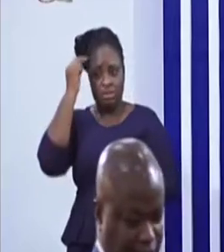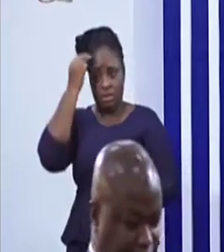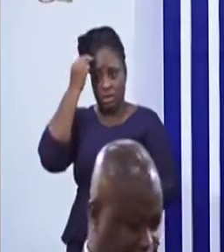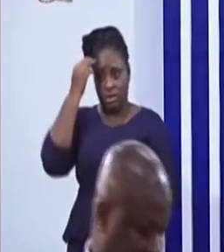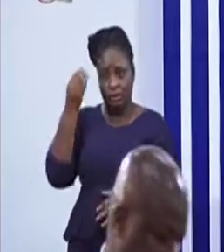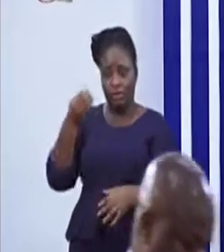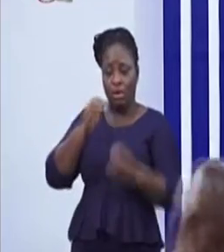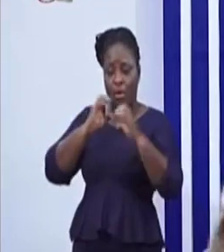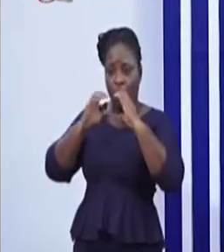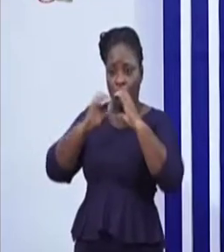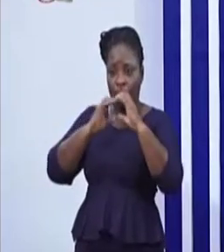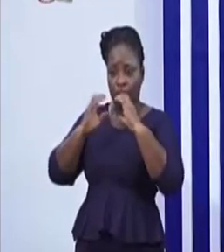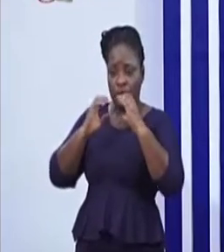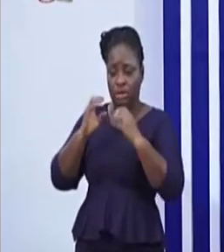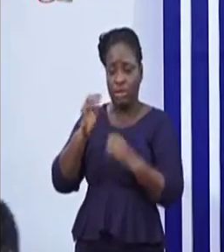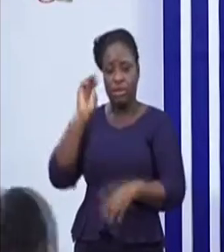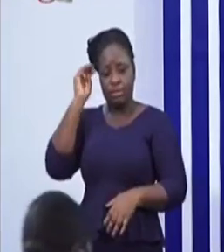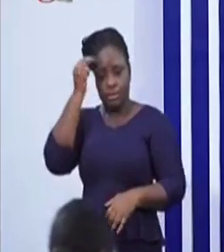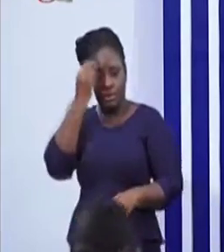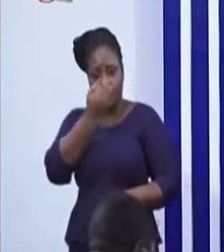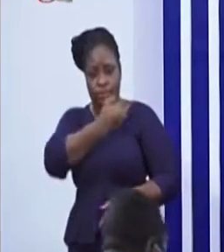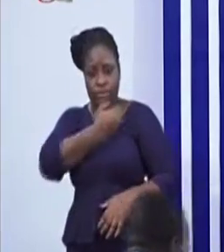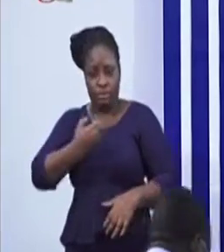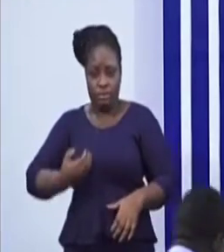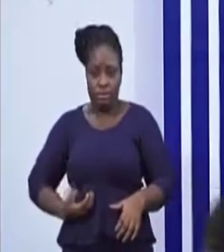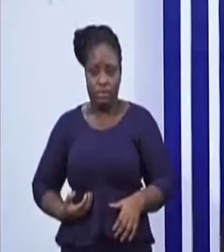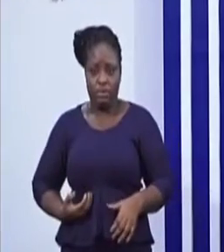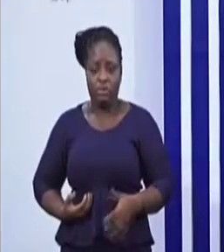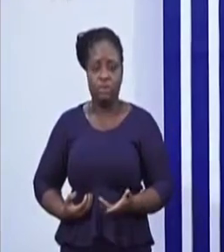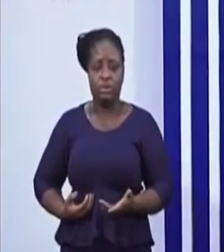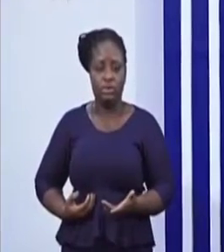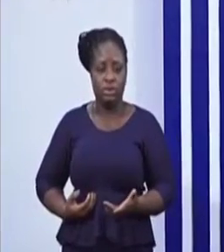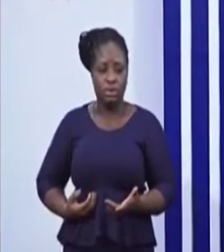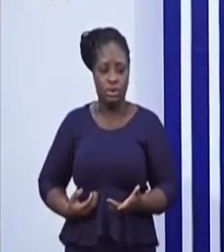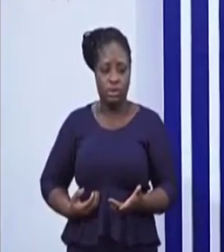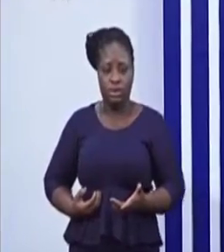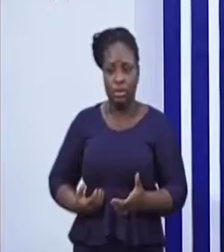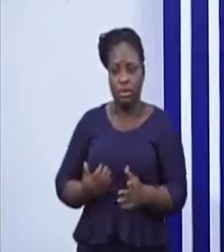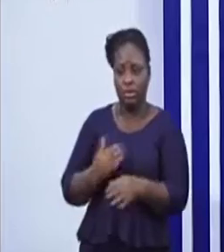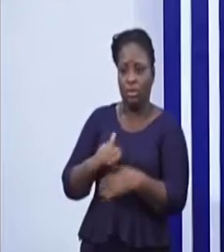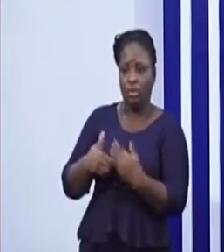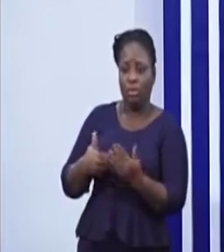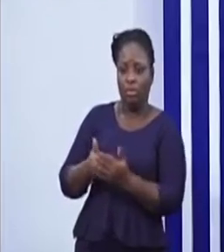for Chieftaincy and Religious Affairs, Honorable Minister for